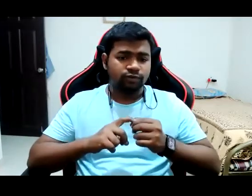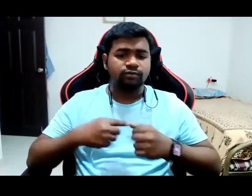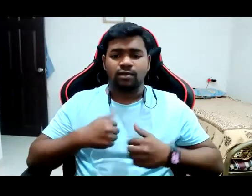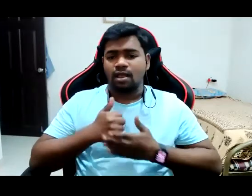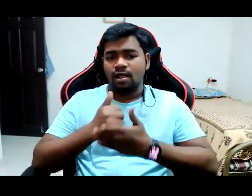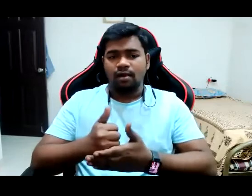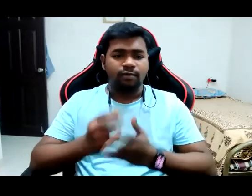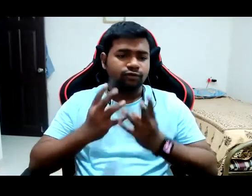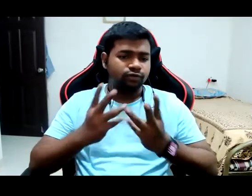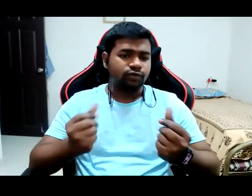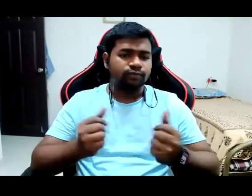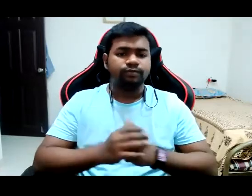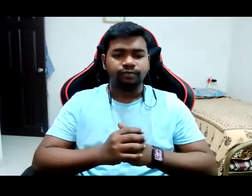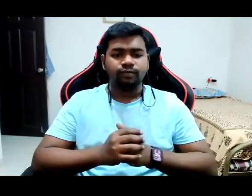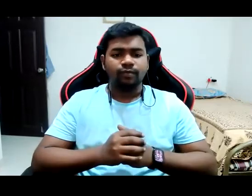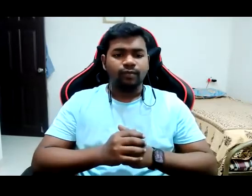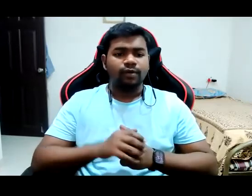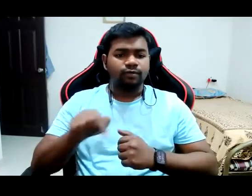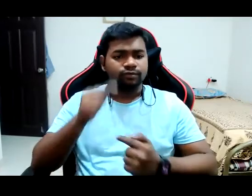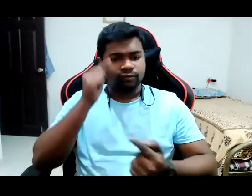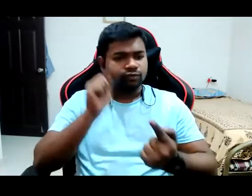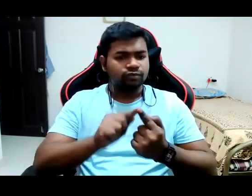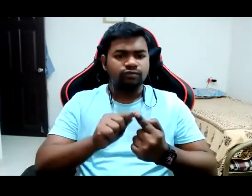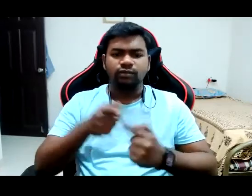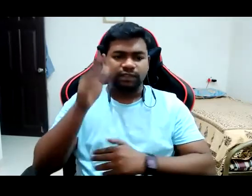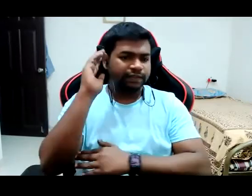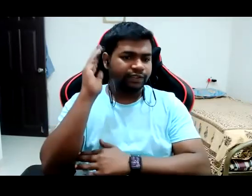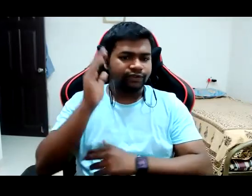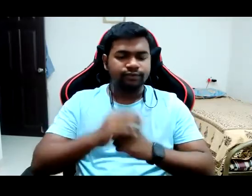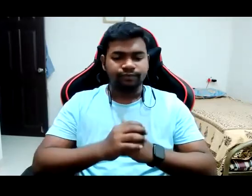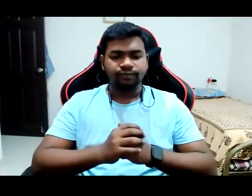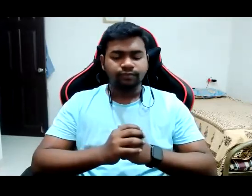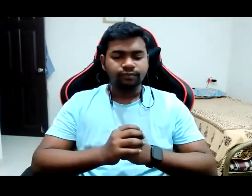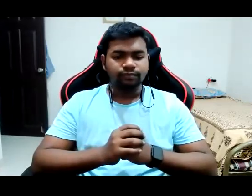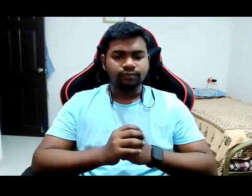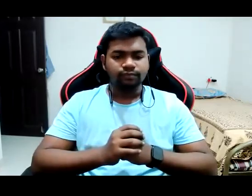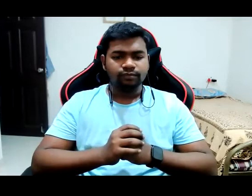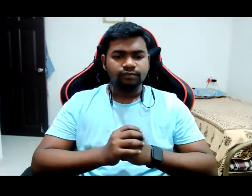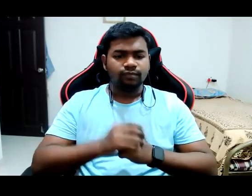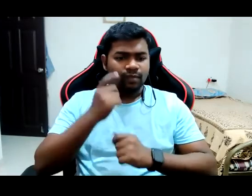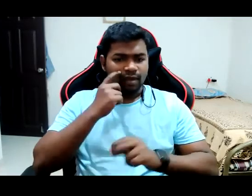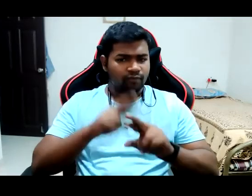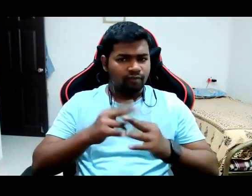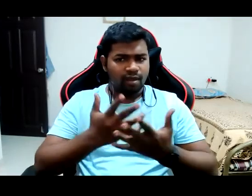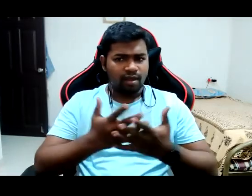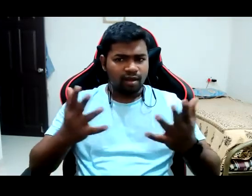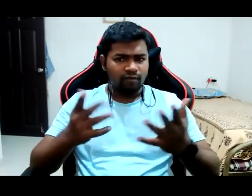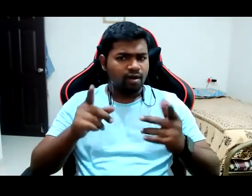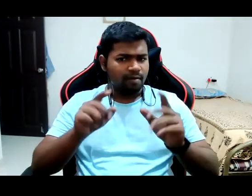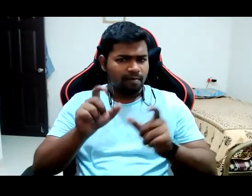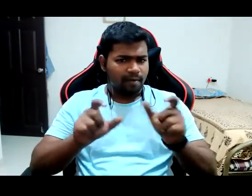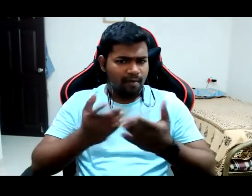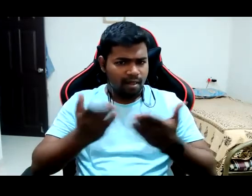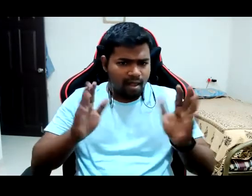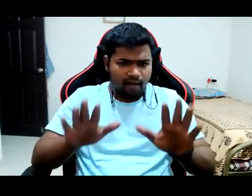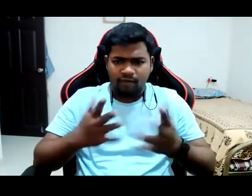we can. So that's kind of like the primary goal of today's session. Does anyone have any questions before I get started, or